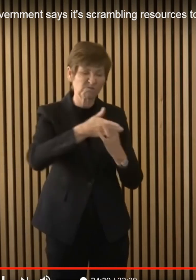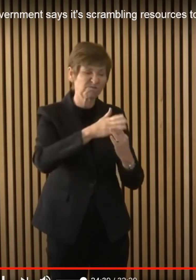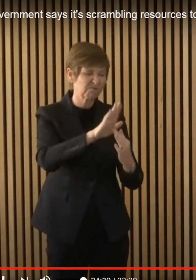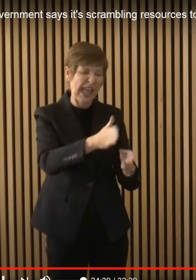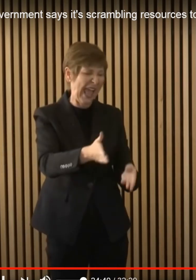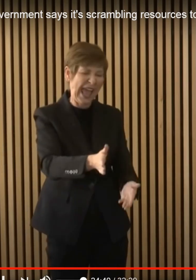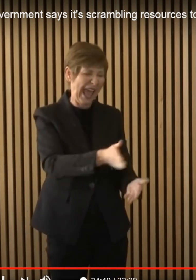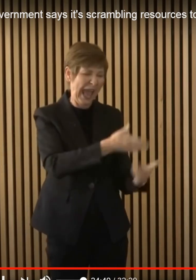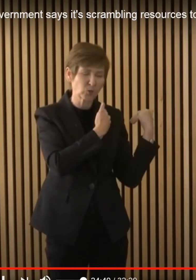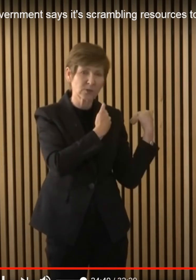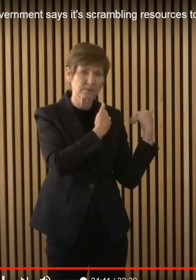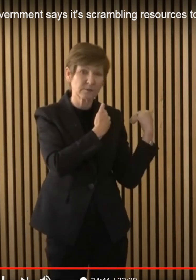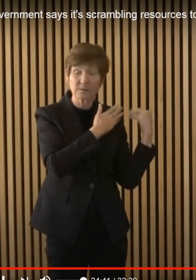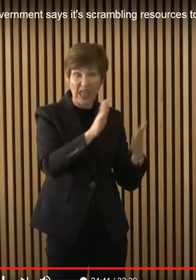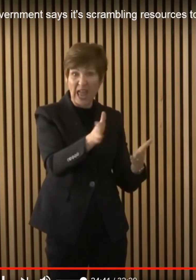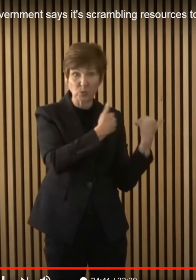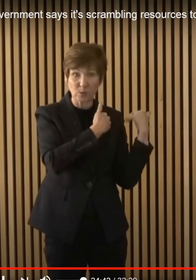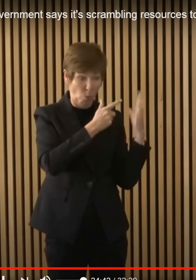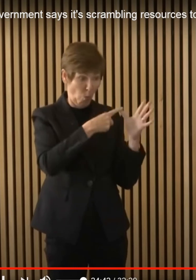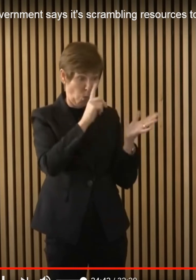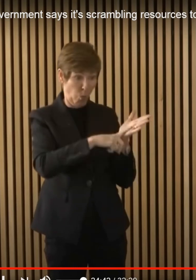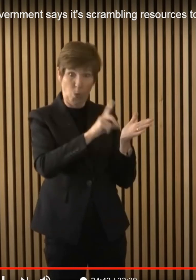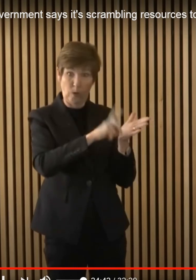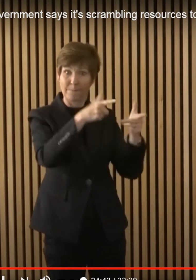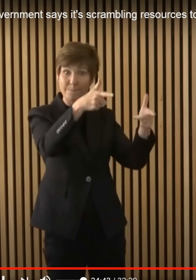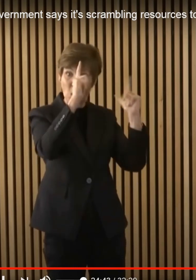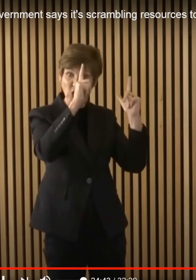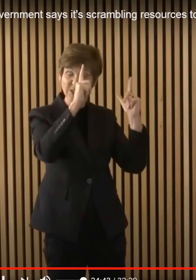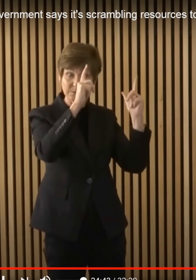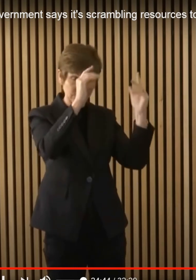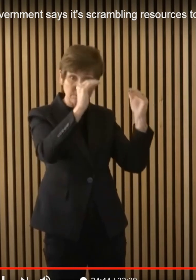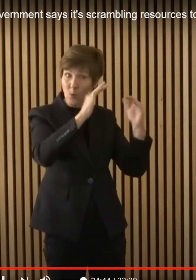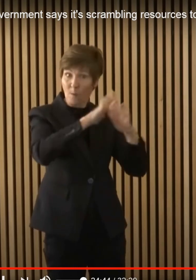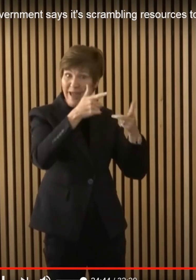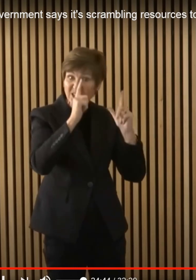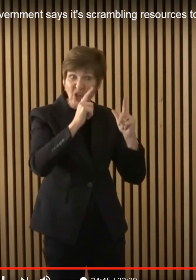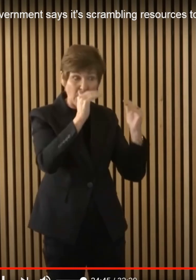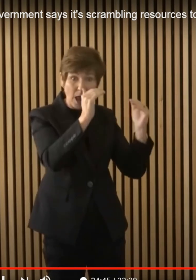staff, and indeed the entire staff of the entire facility. And that was a